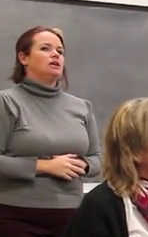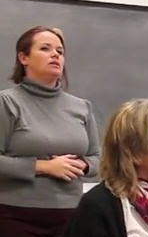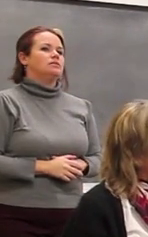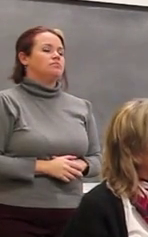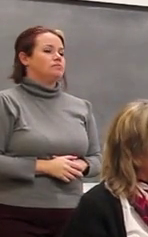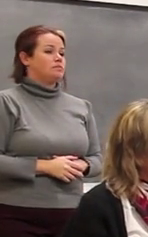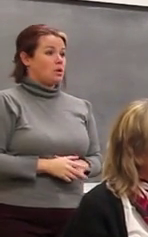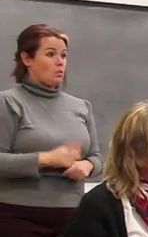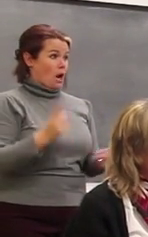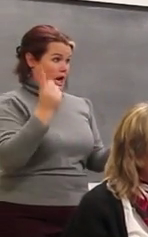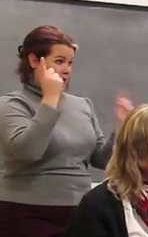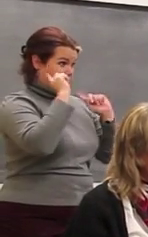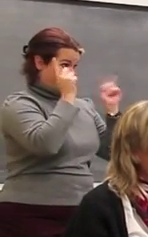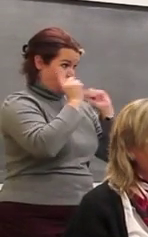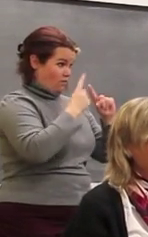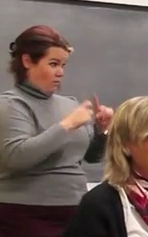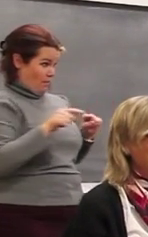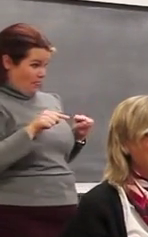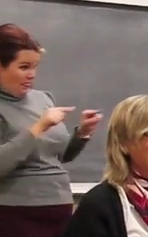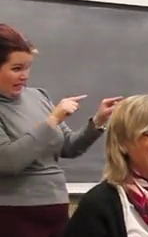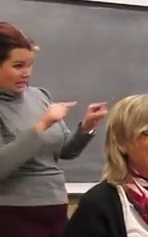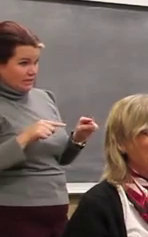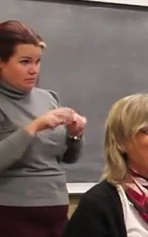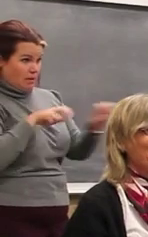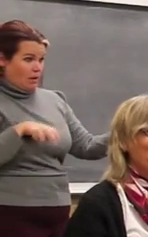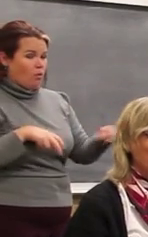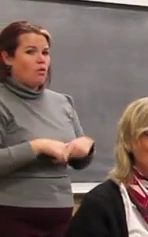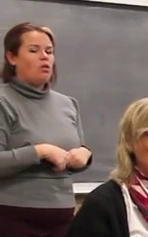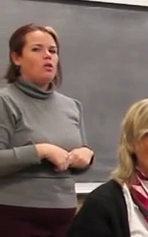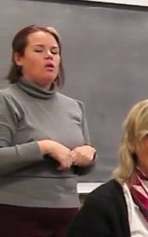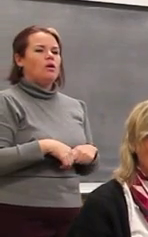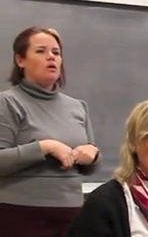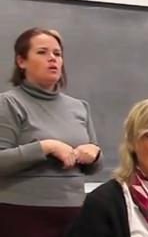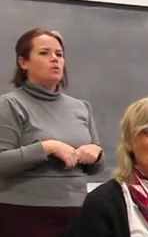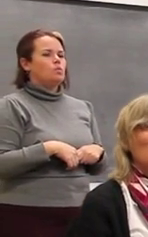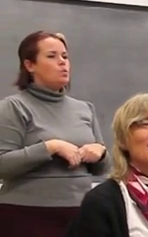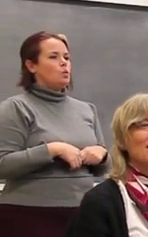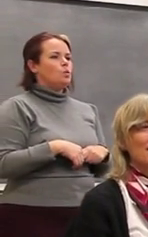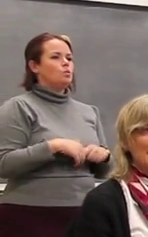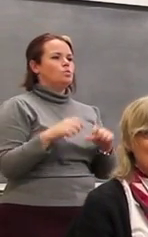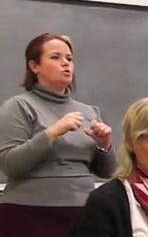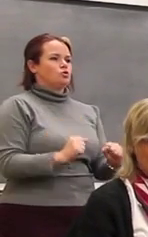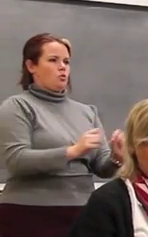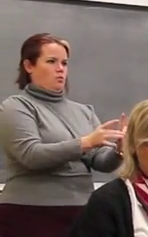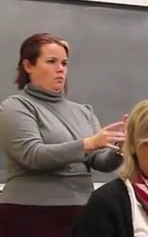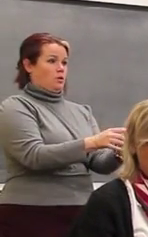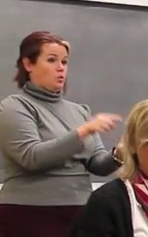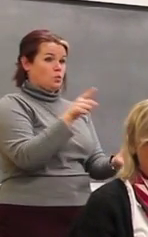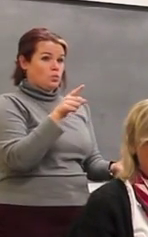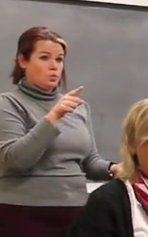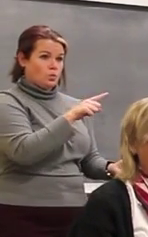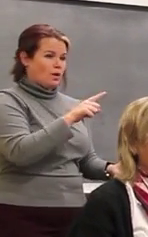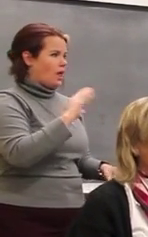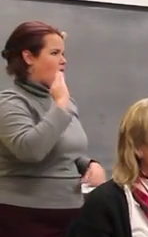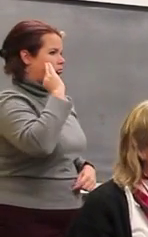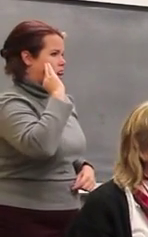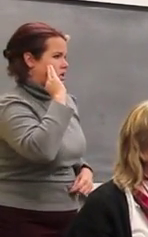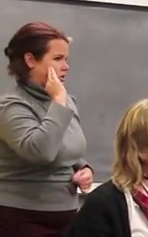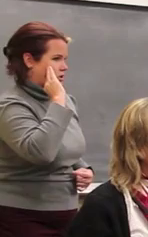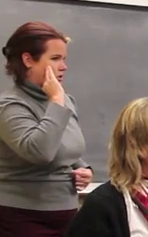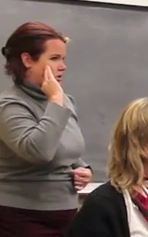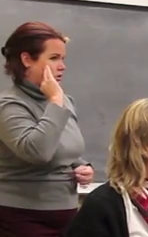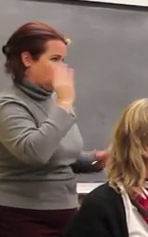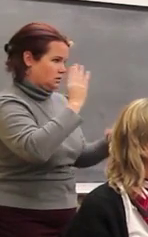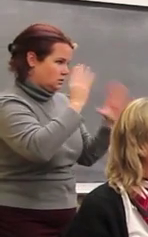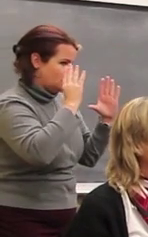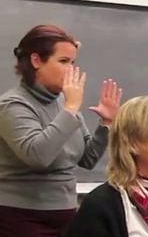I hear from this panel is the very strong message, listen. Listen,